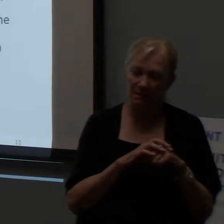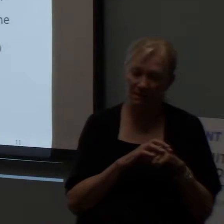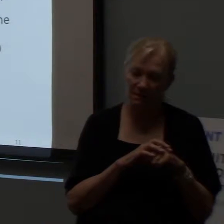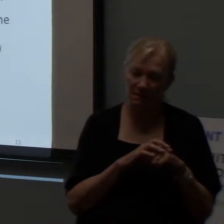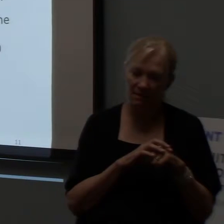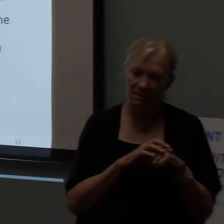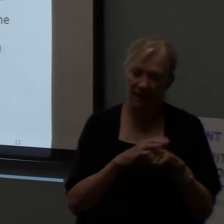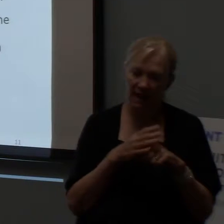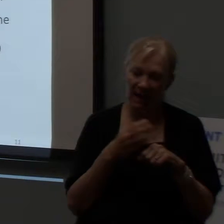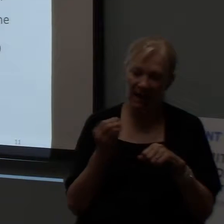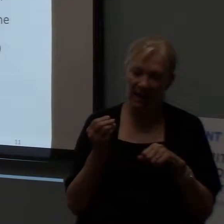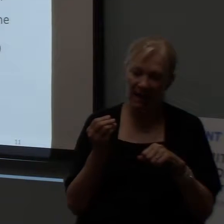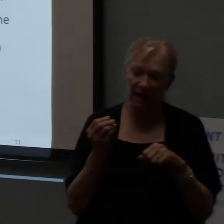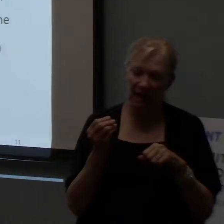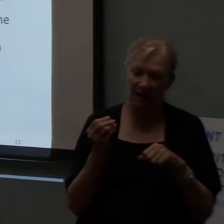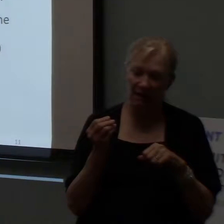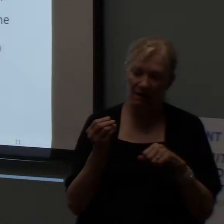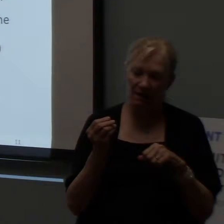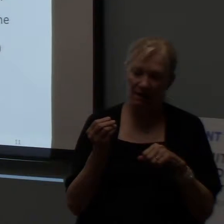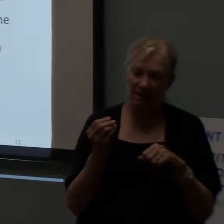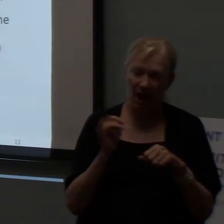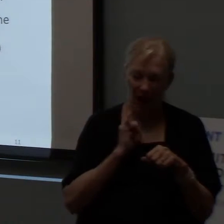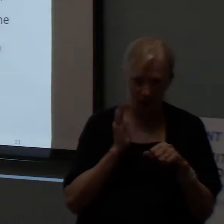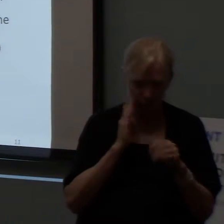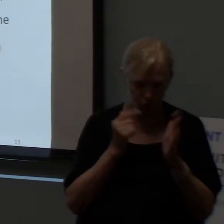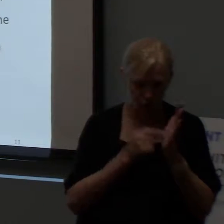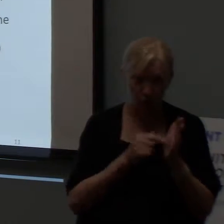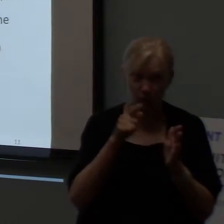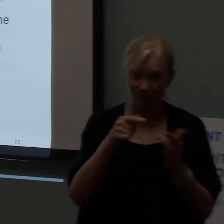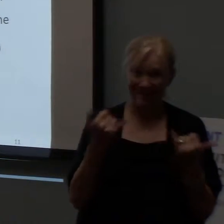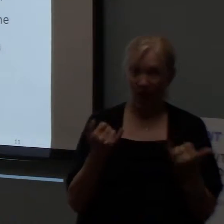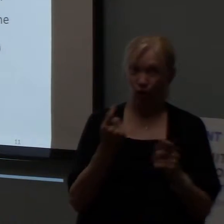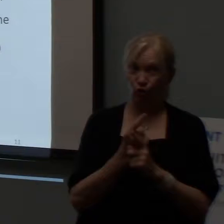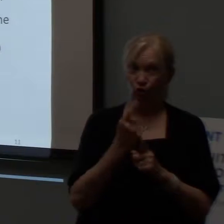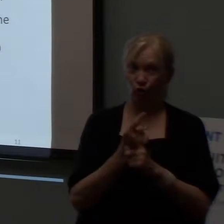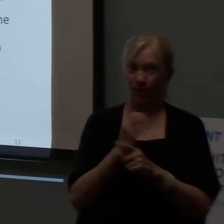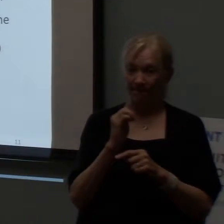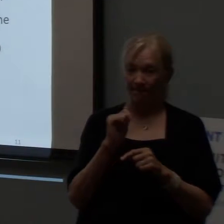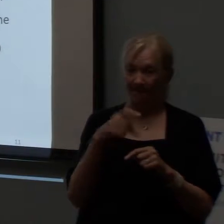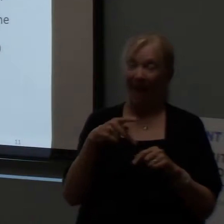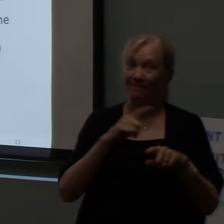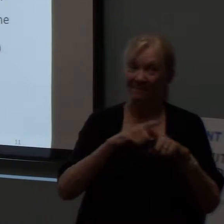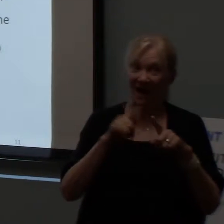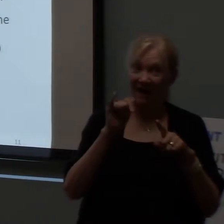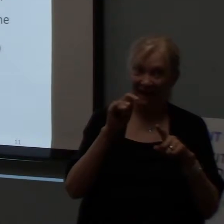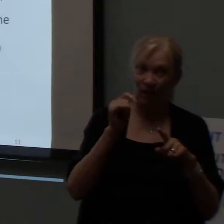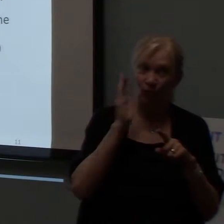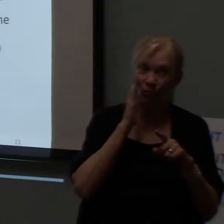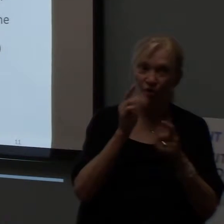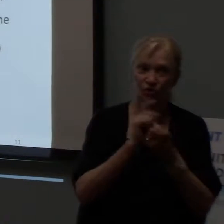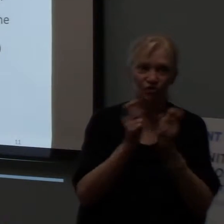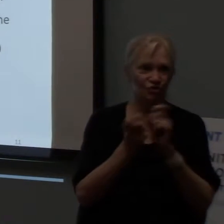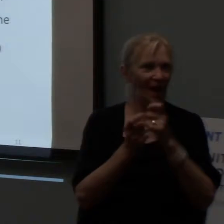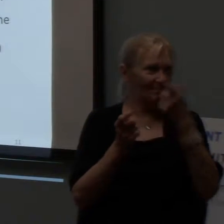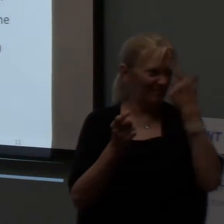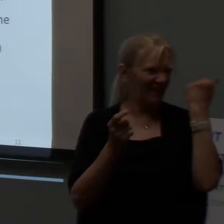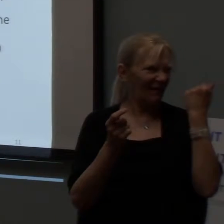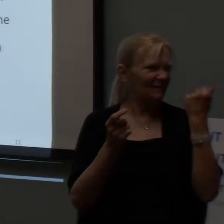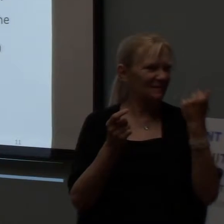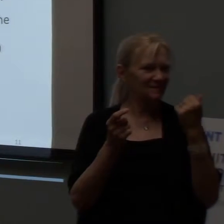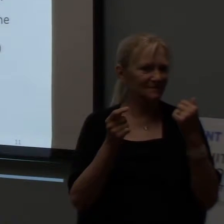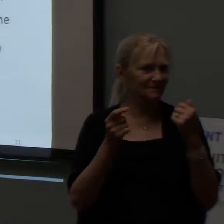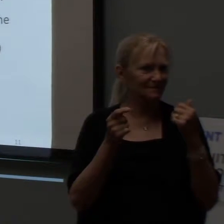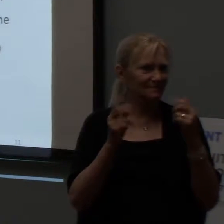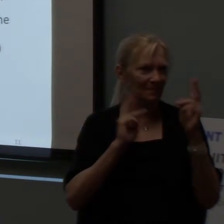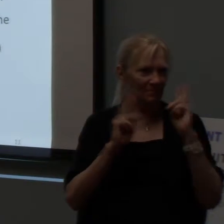And I will show you the current map, but that will also change because the population will change